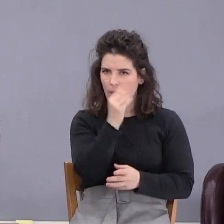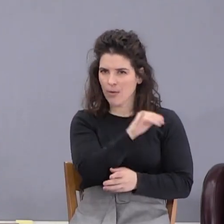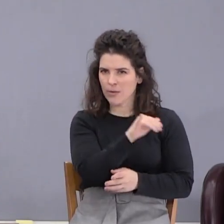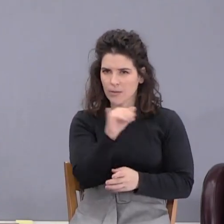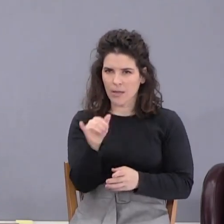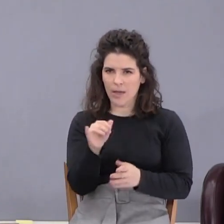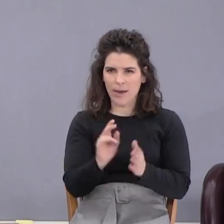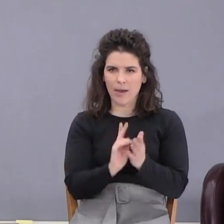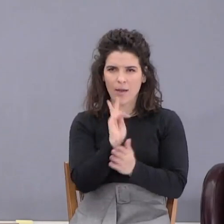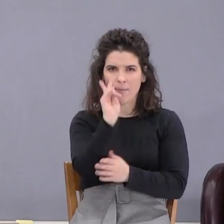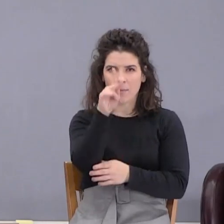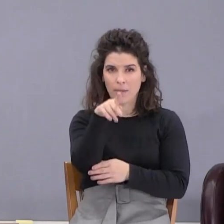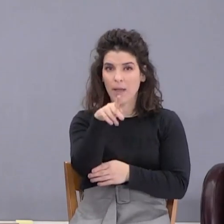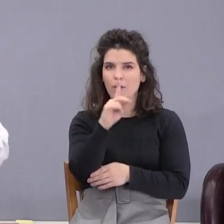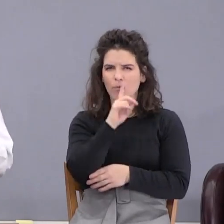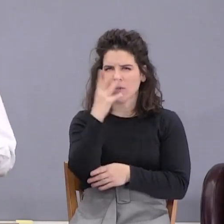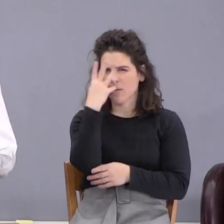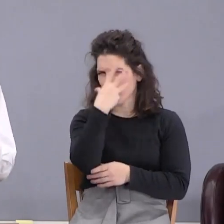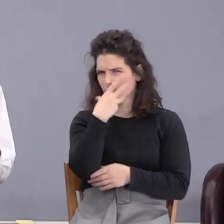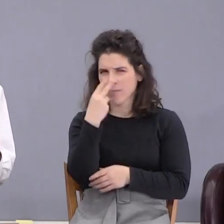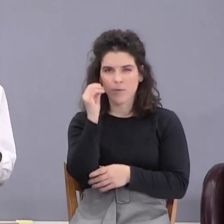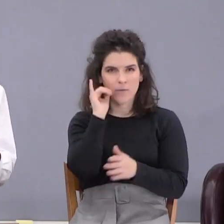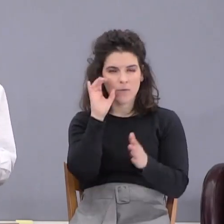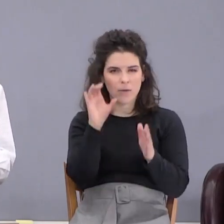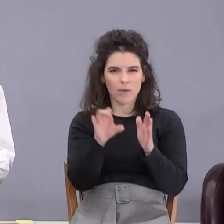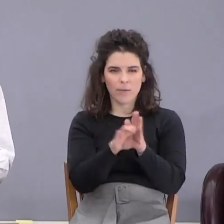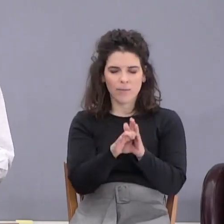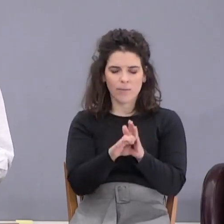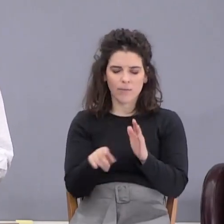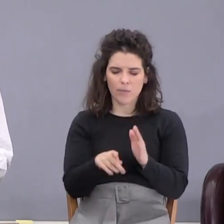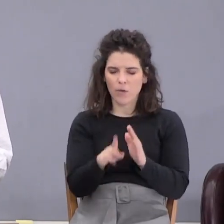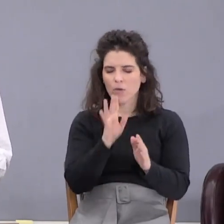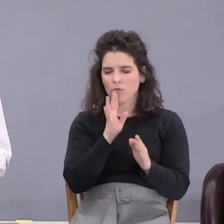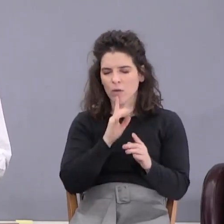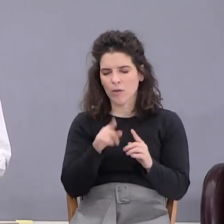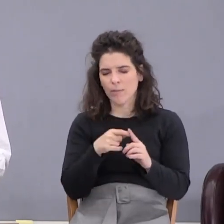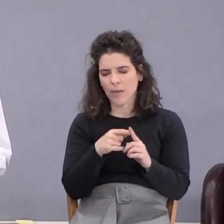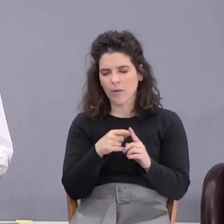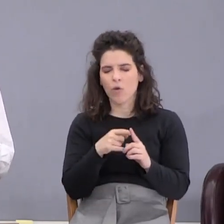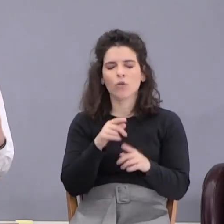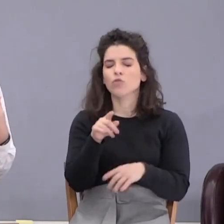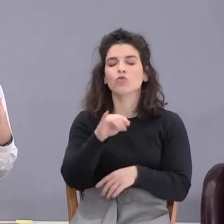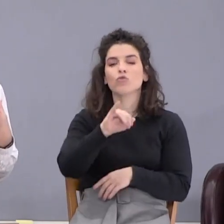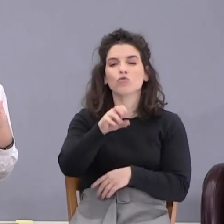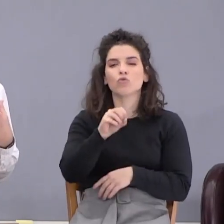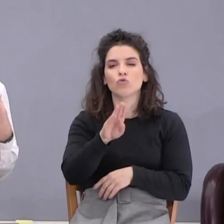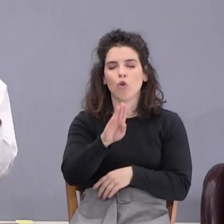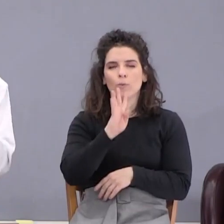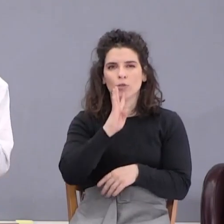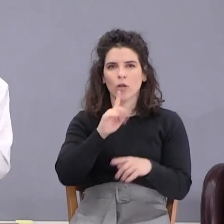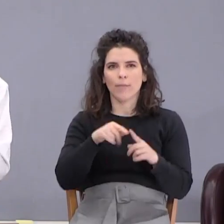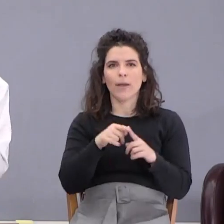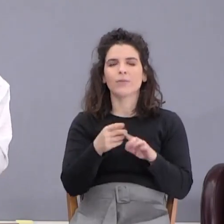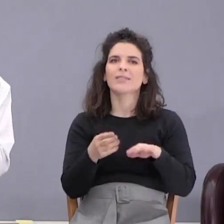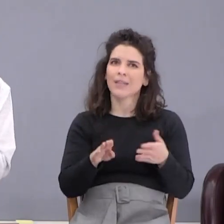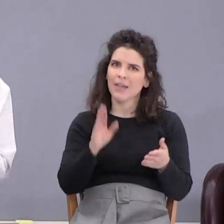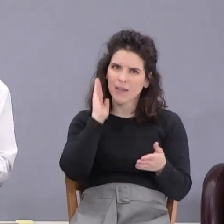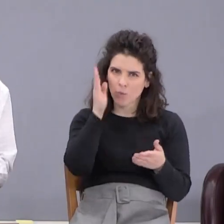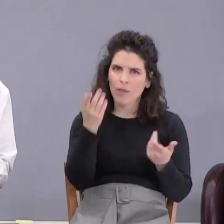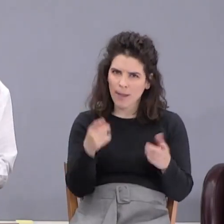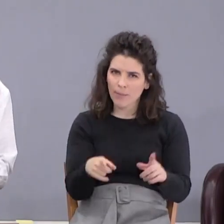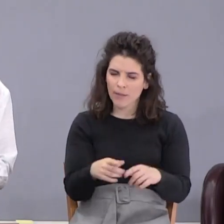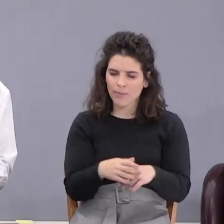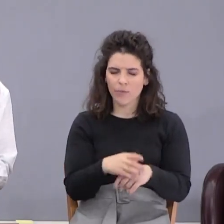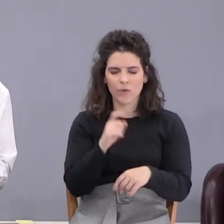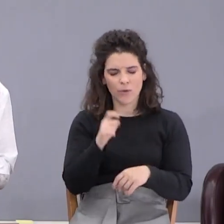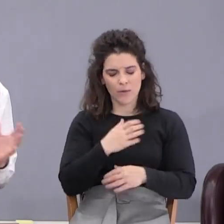Beautiful illustration. And by the way, Job is talking about the certainty of death, right? So now you got to appreciate what's happening